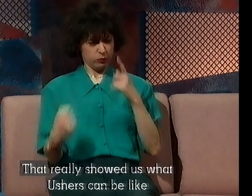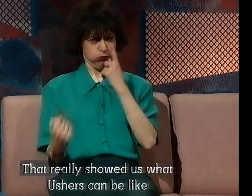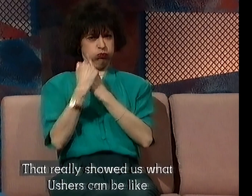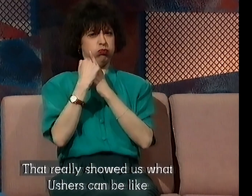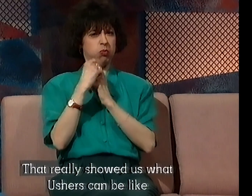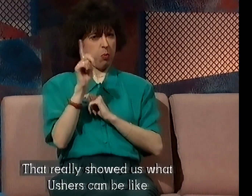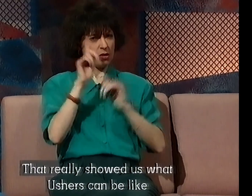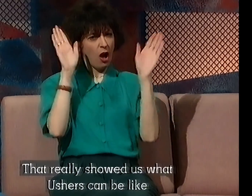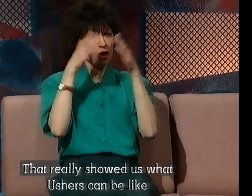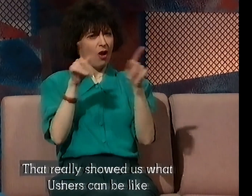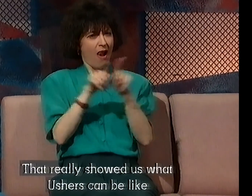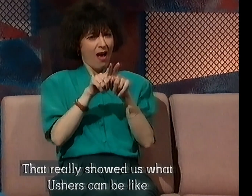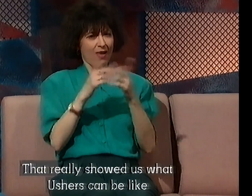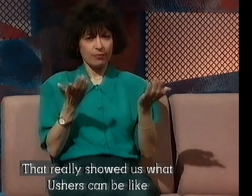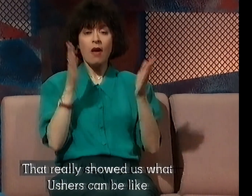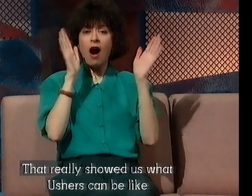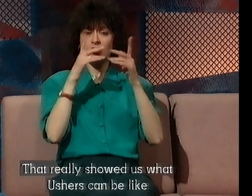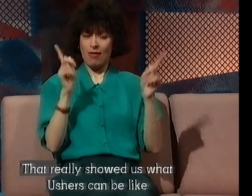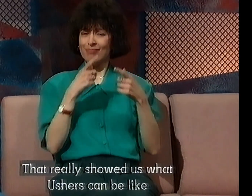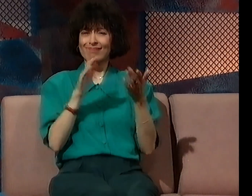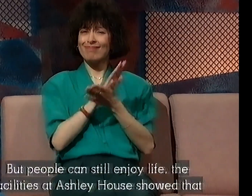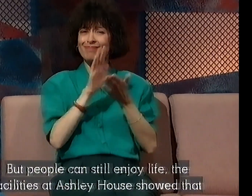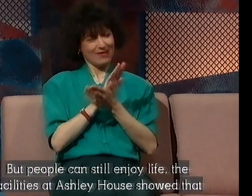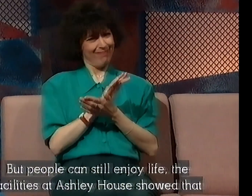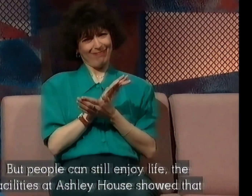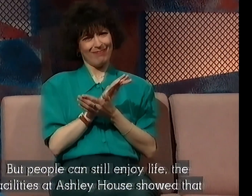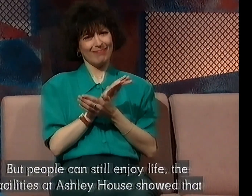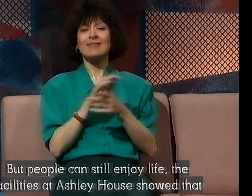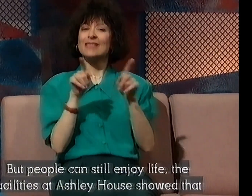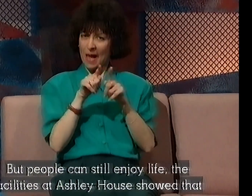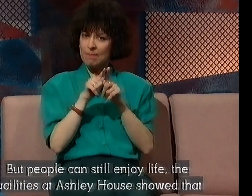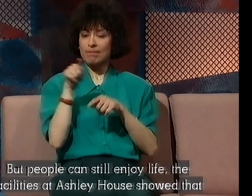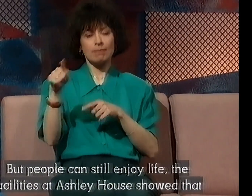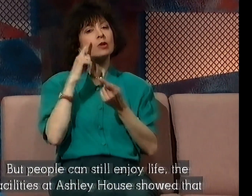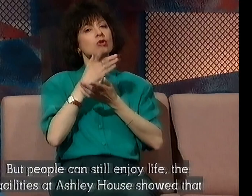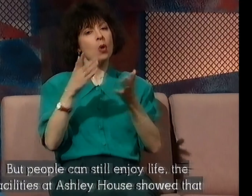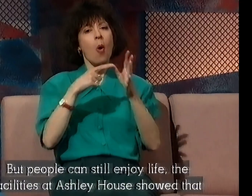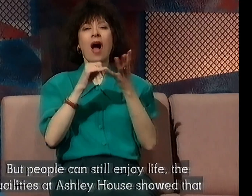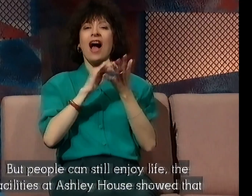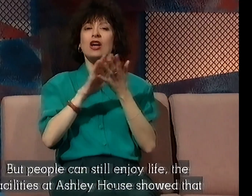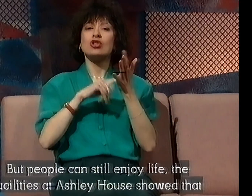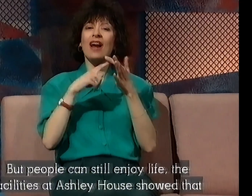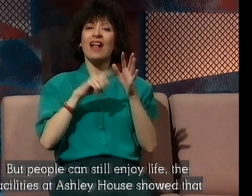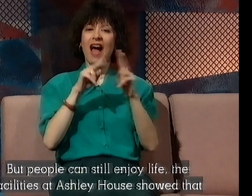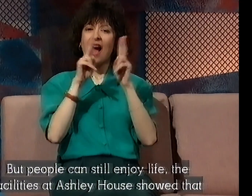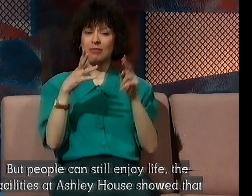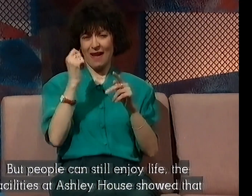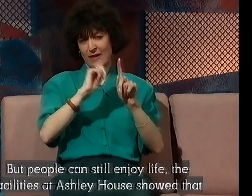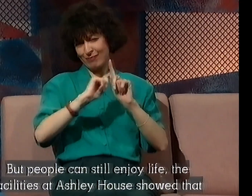Wow, that really showed us what ushers can be like. But people can still go on enjoying their lives. The facilities at Ashley House